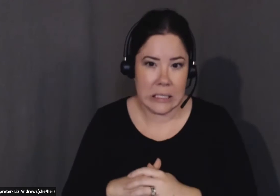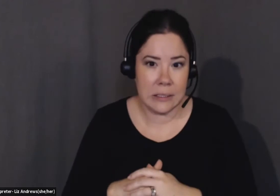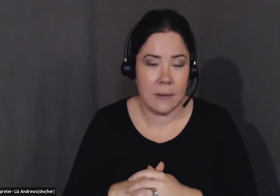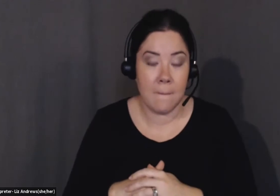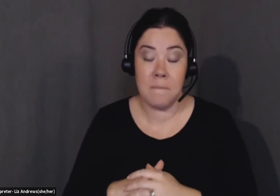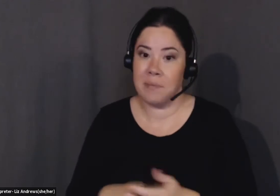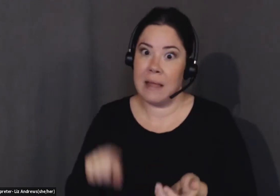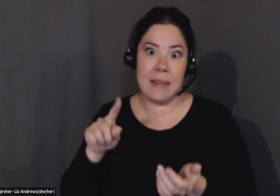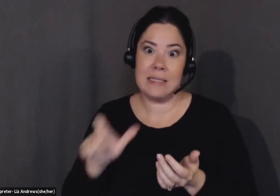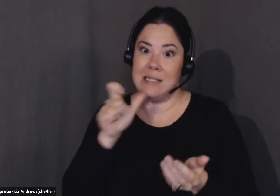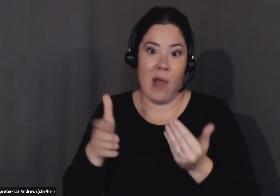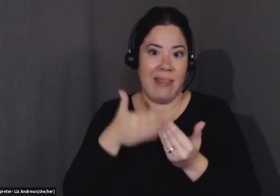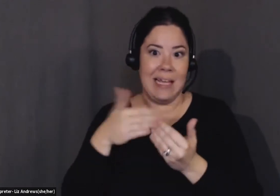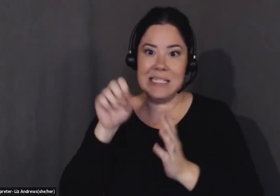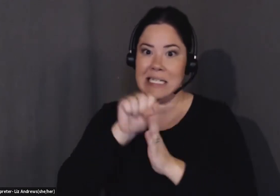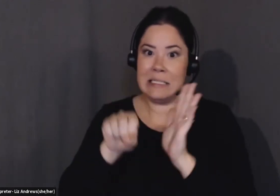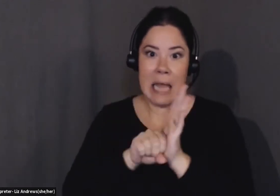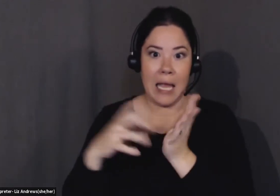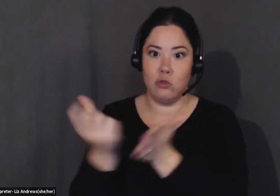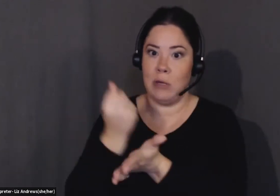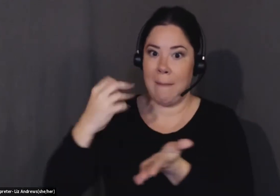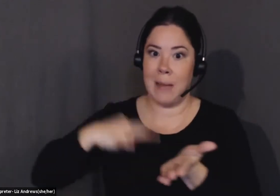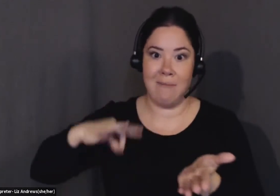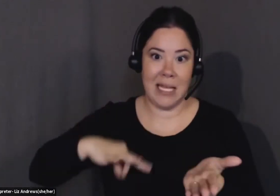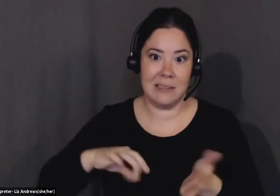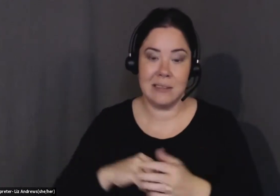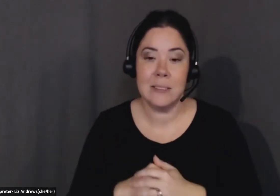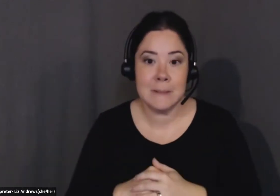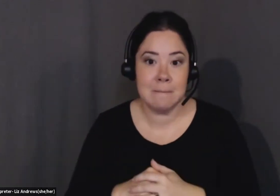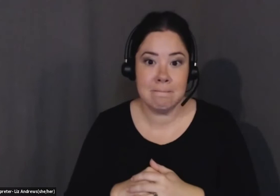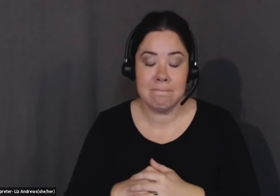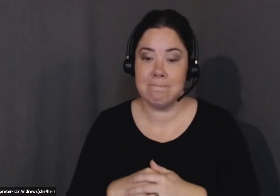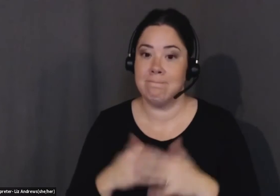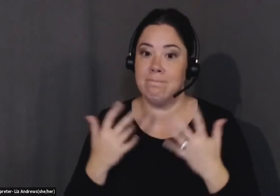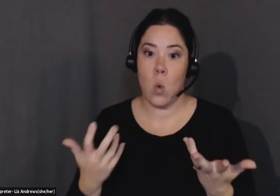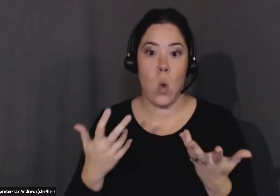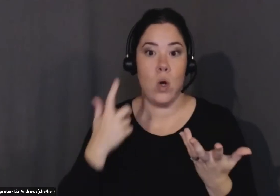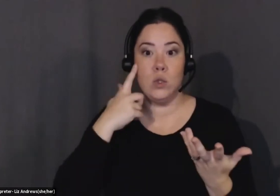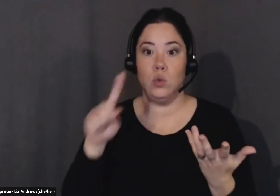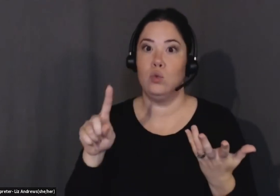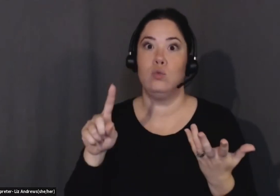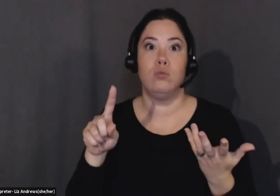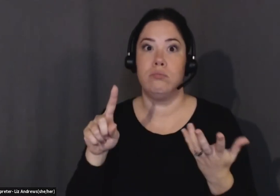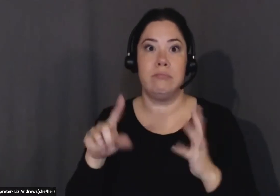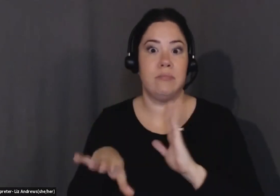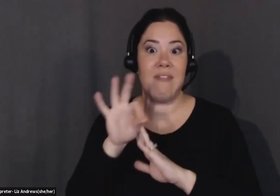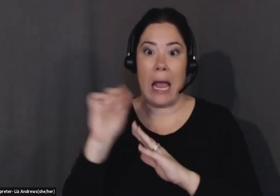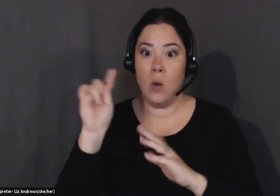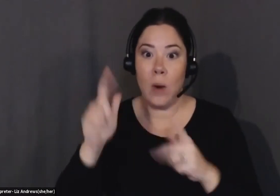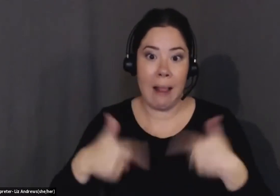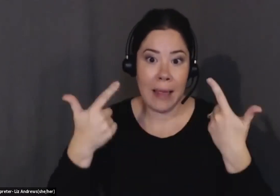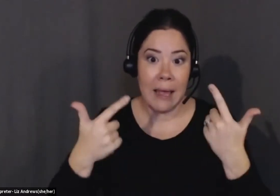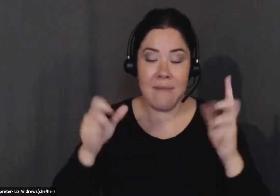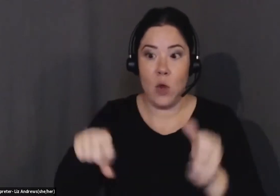the easiest state to get benefits in, or to find a place to live that's